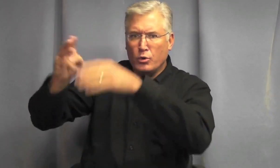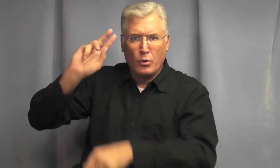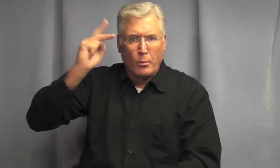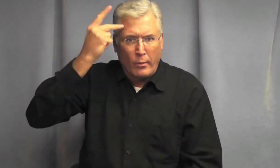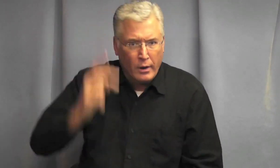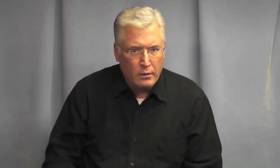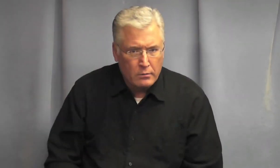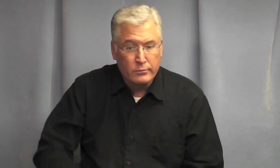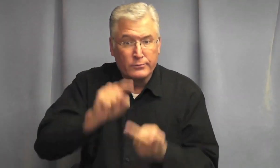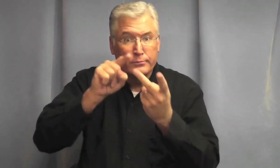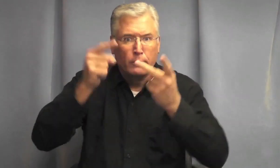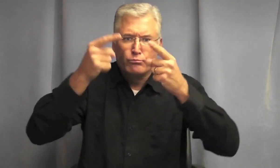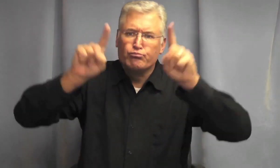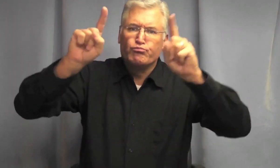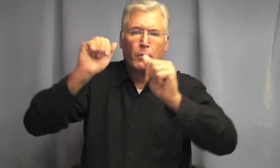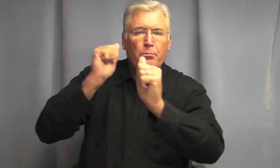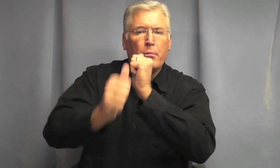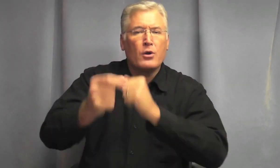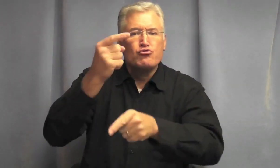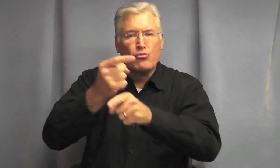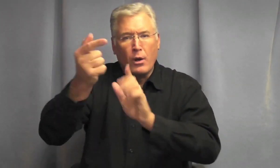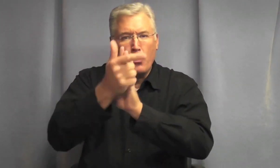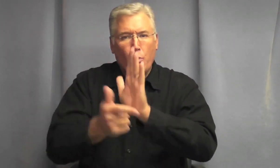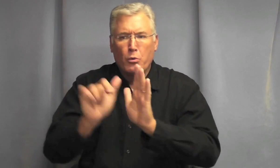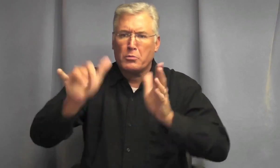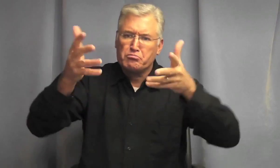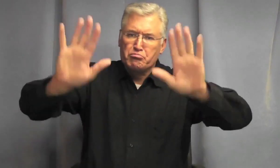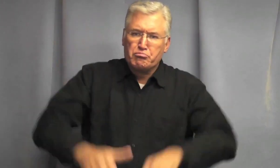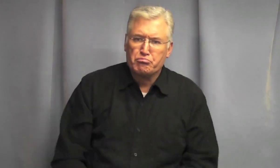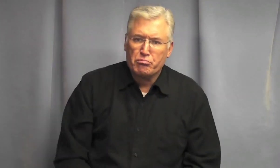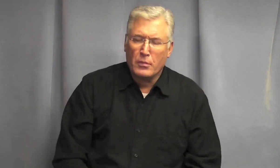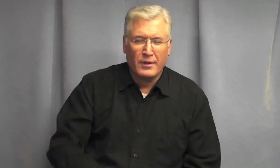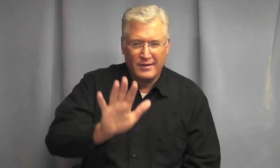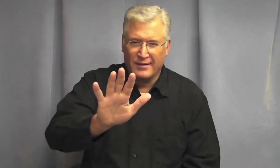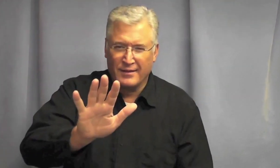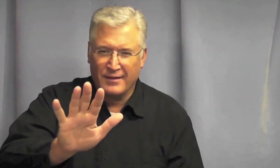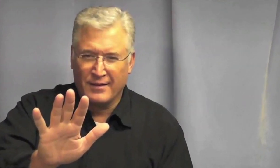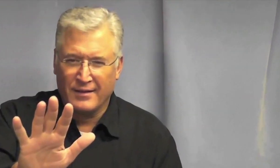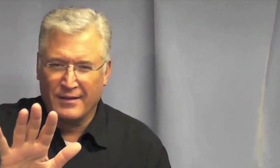just forget about it. Or vote in someone politically and pass the laws. And then that's it.